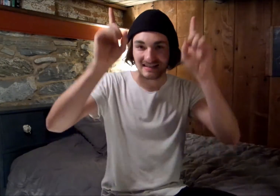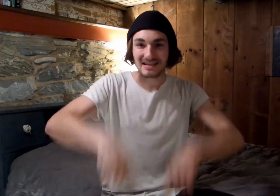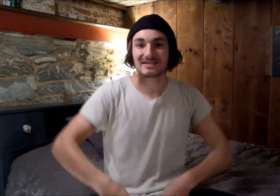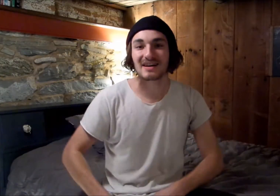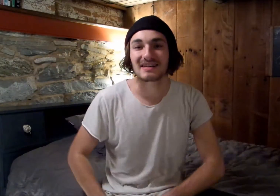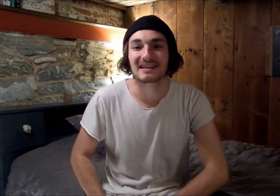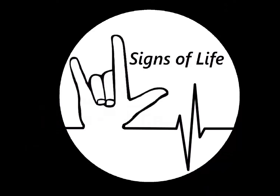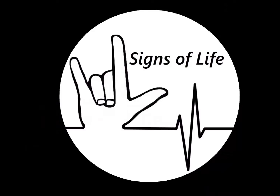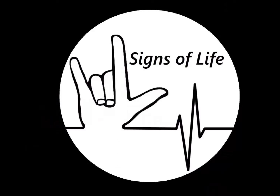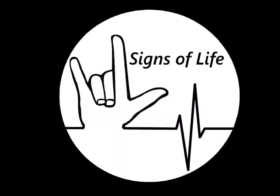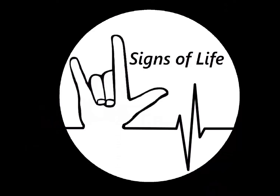get started.